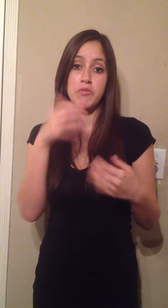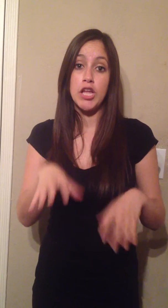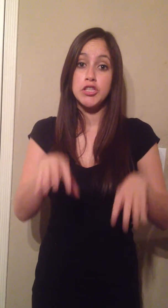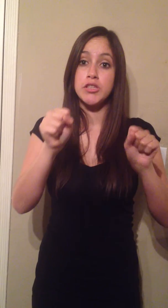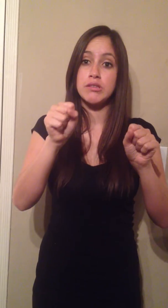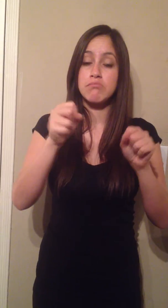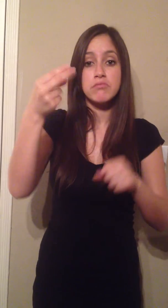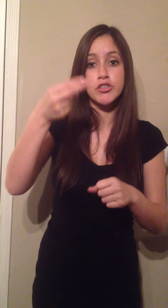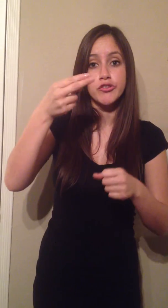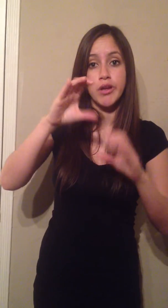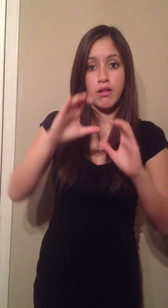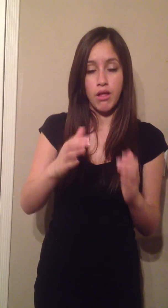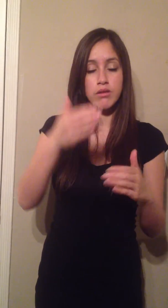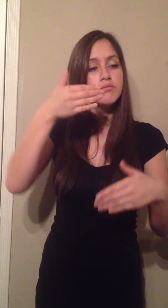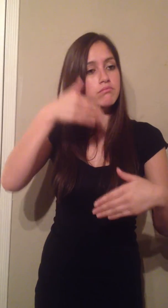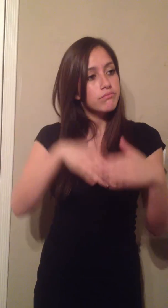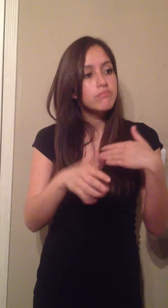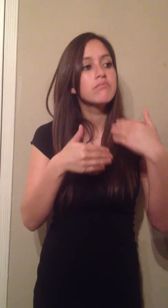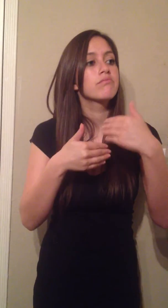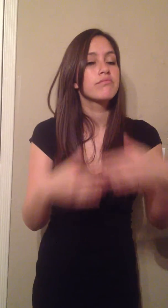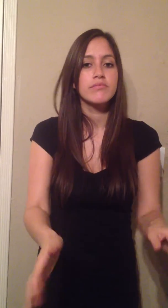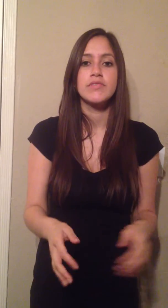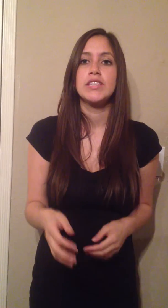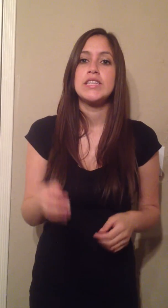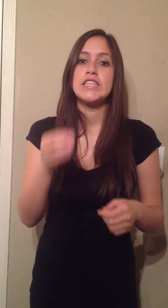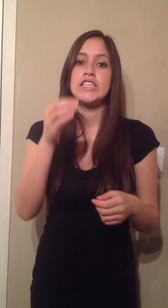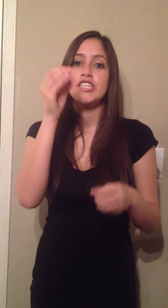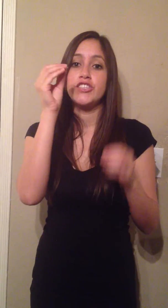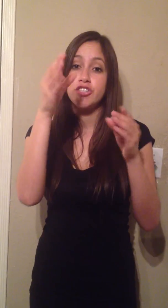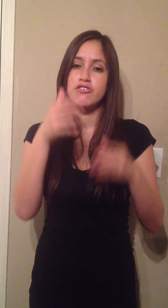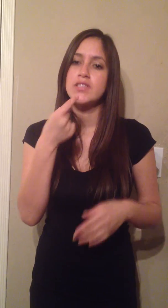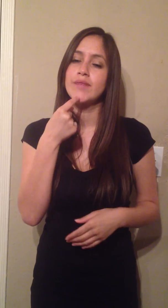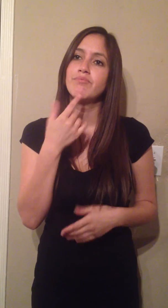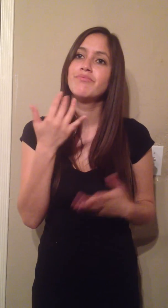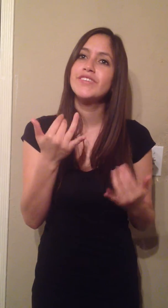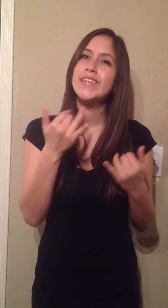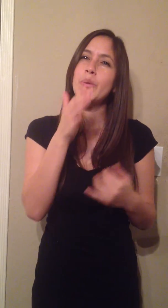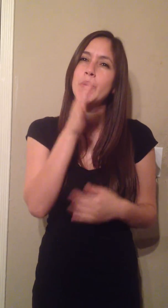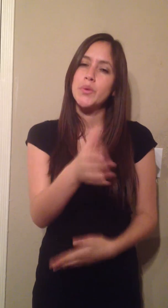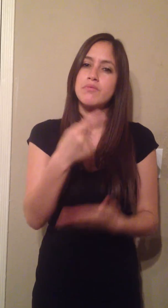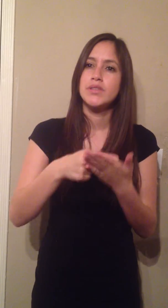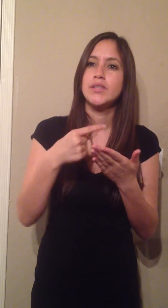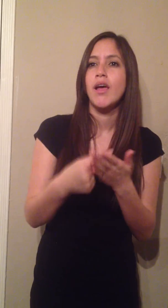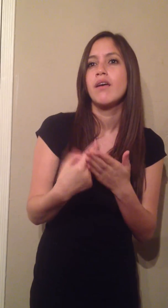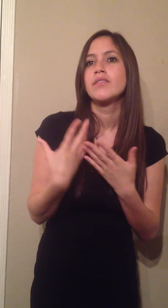the lecture, and your teacher said, today in class, we're going to talk about the period of history in our